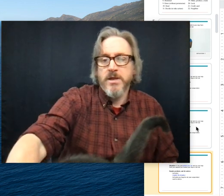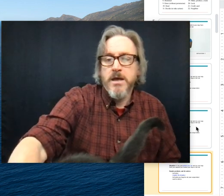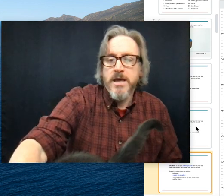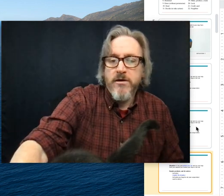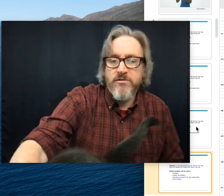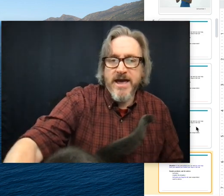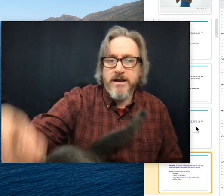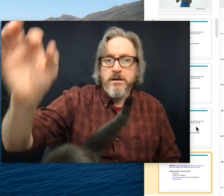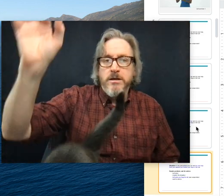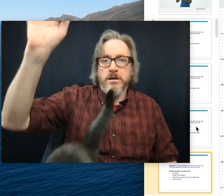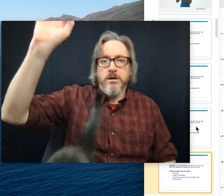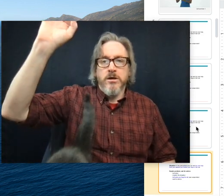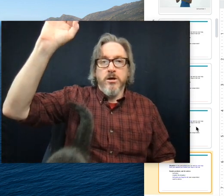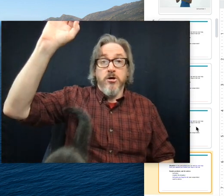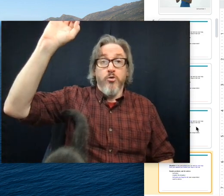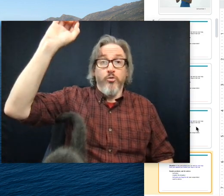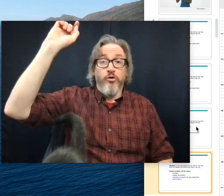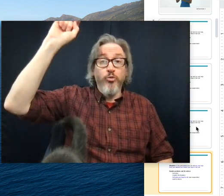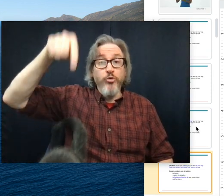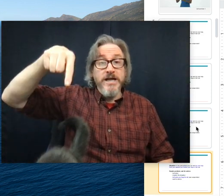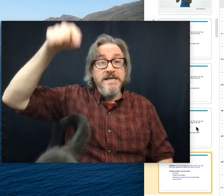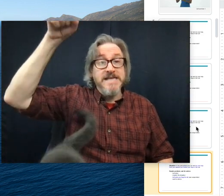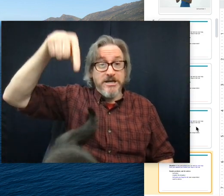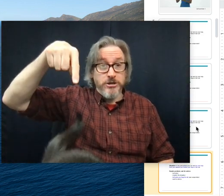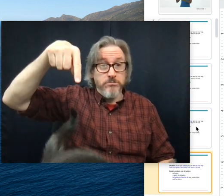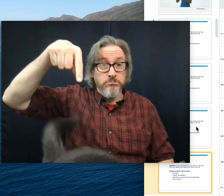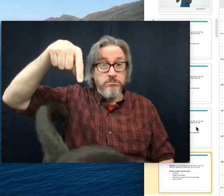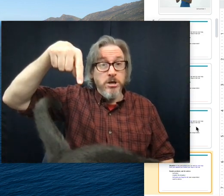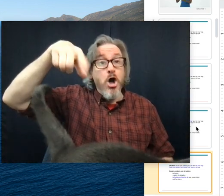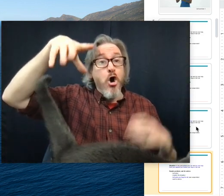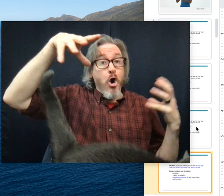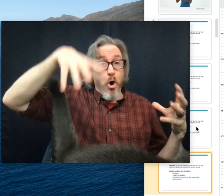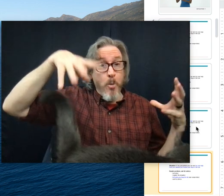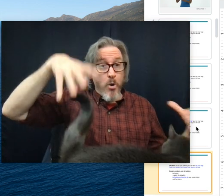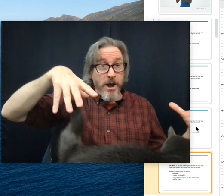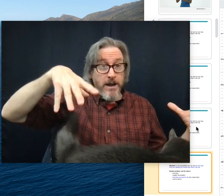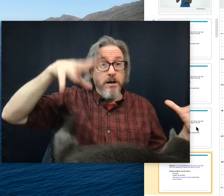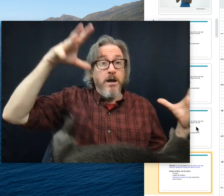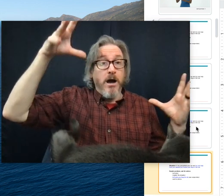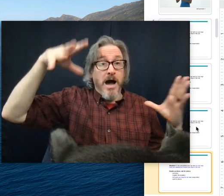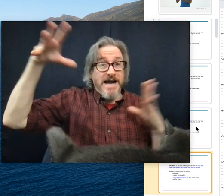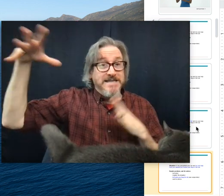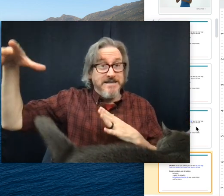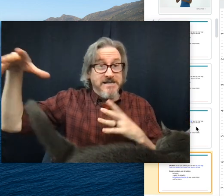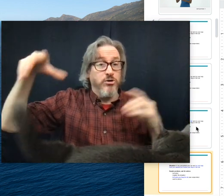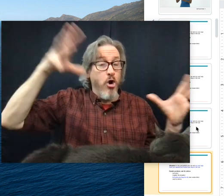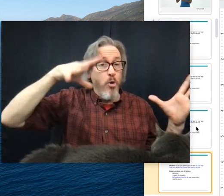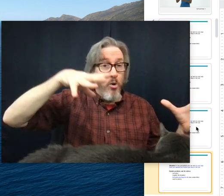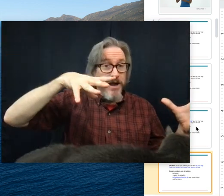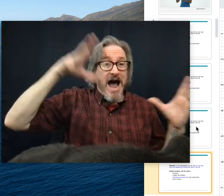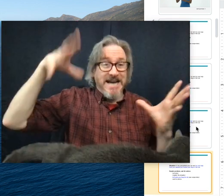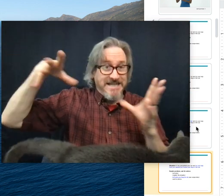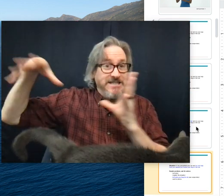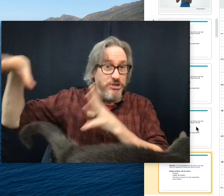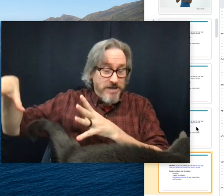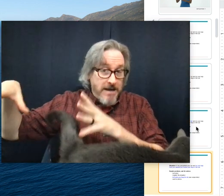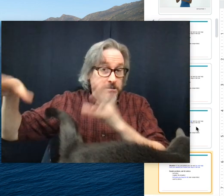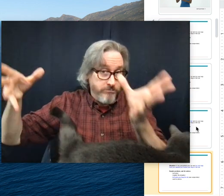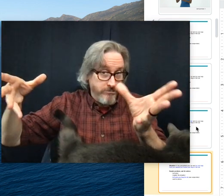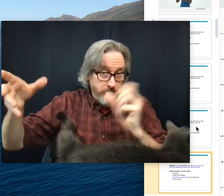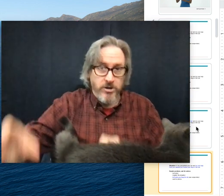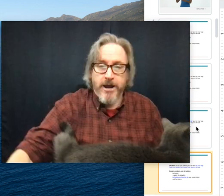whatnot. Then the realization, oh boy, I did this, or oh boy, I didn't